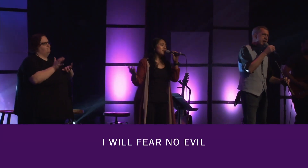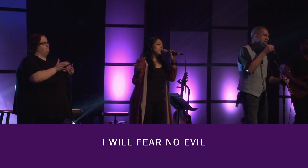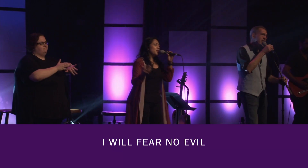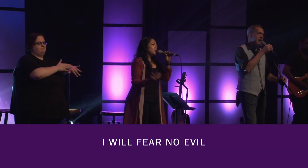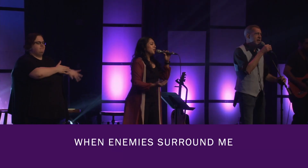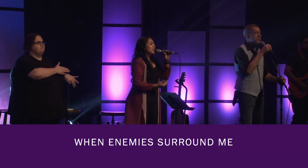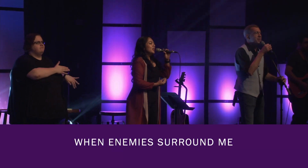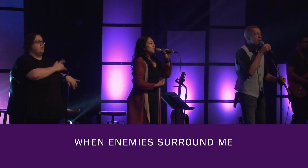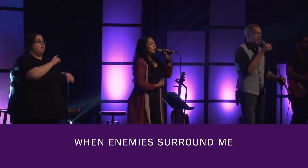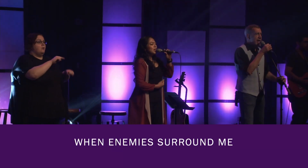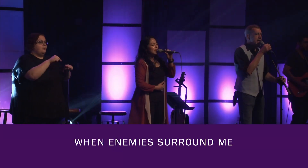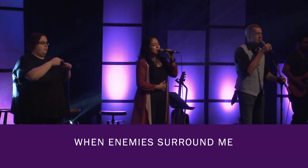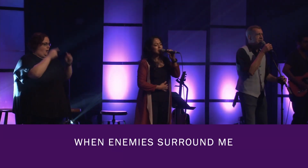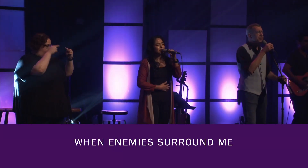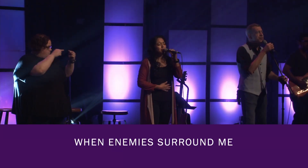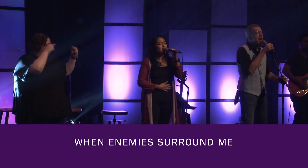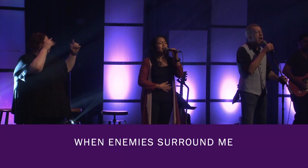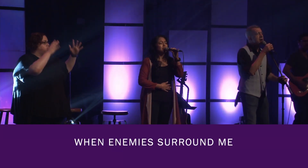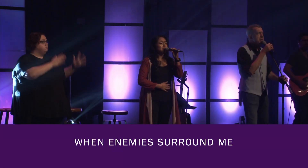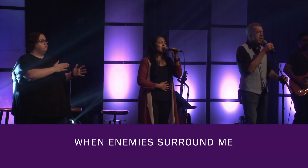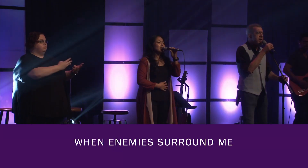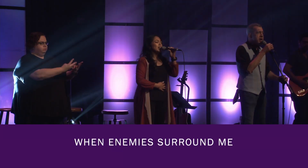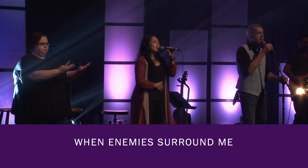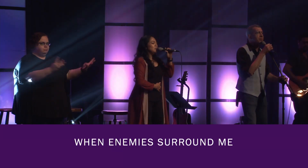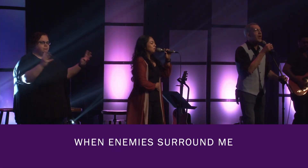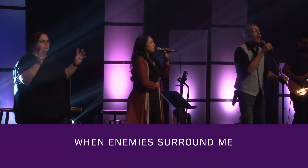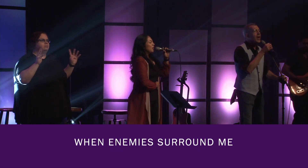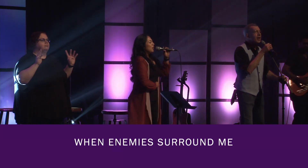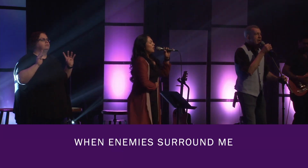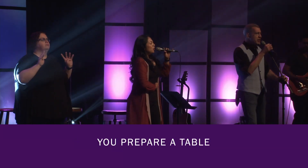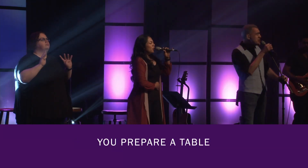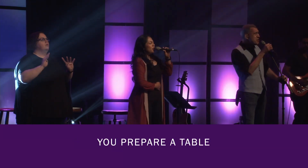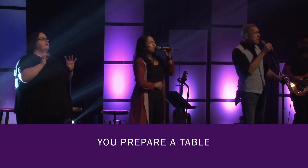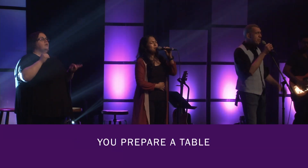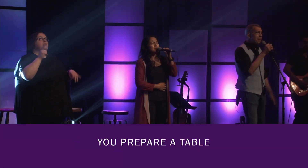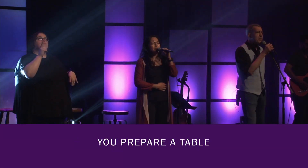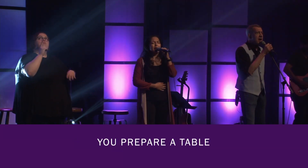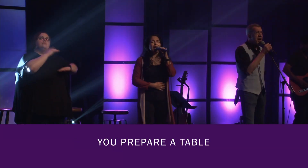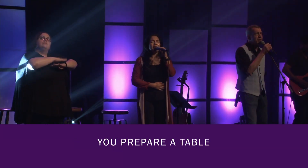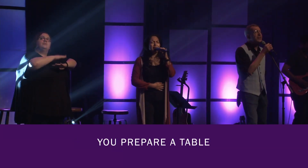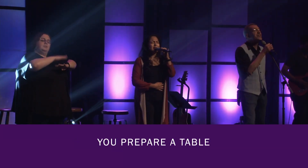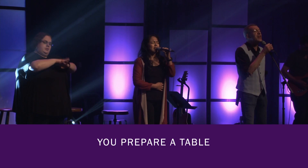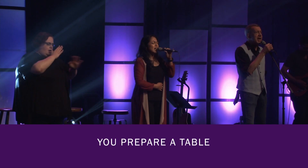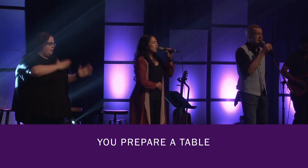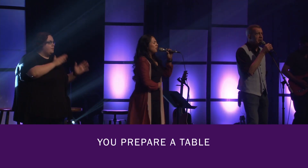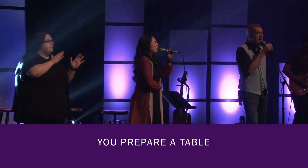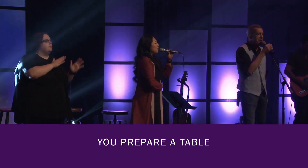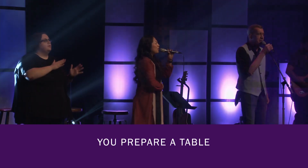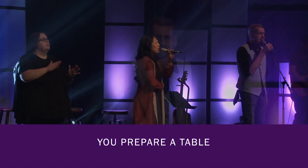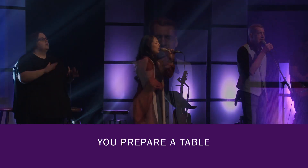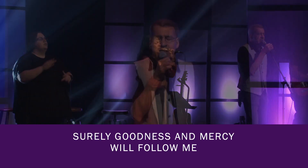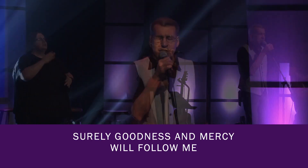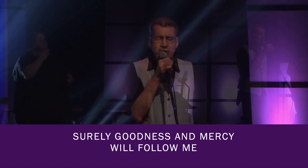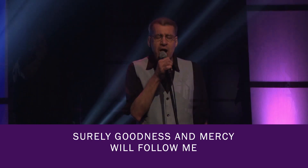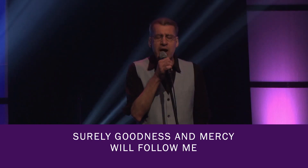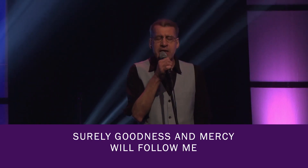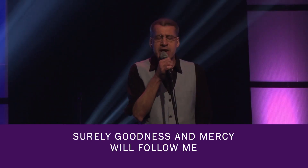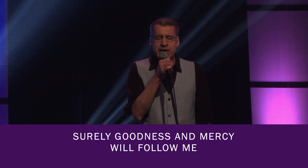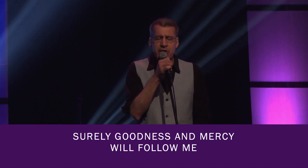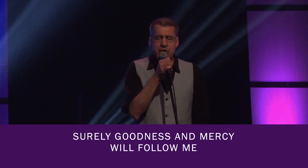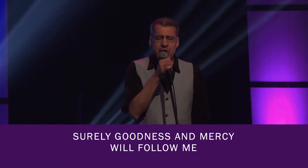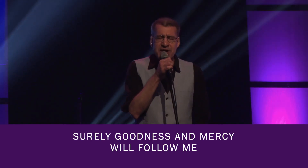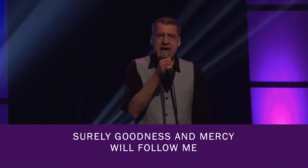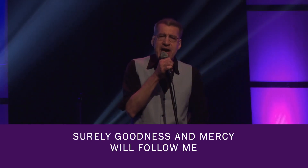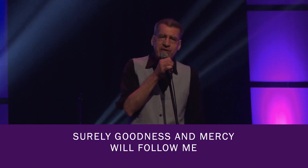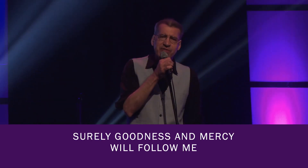No evil. When enemies surround me, you prepare a table.